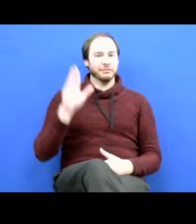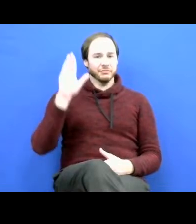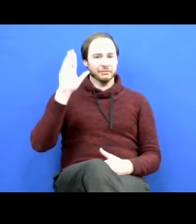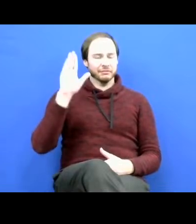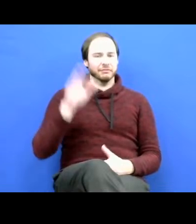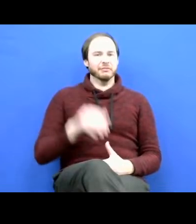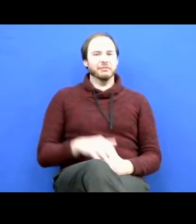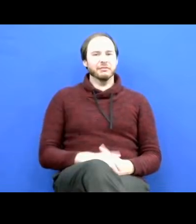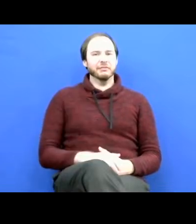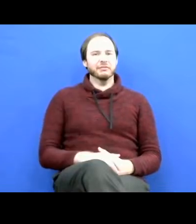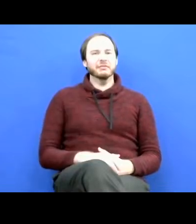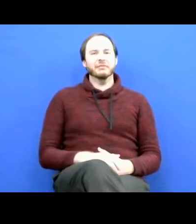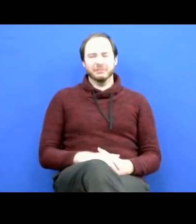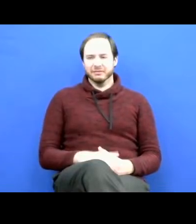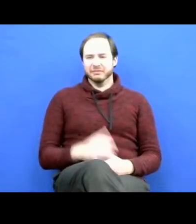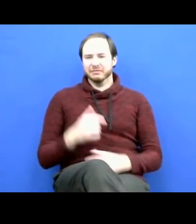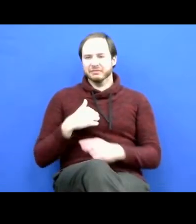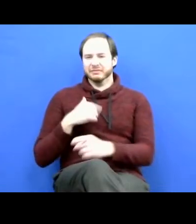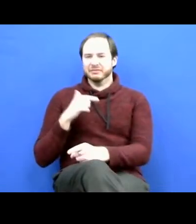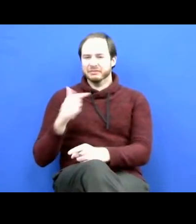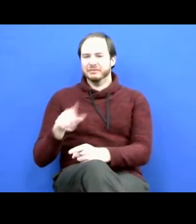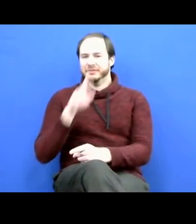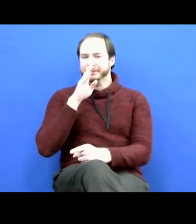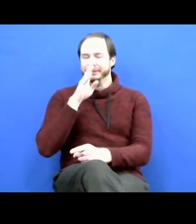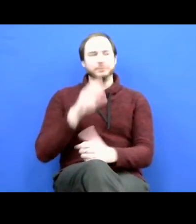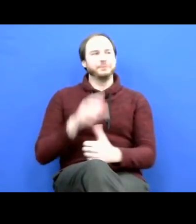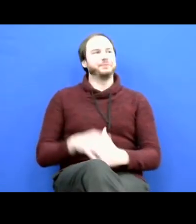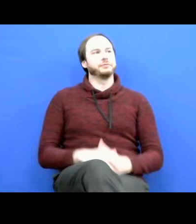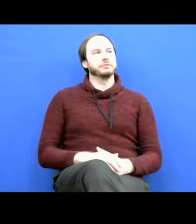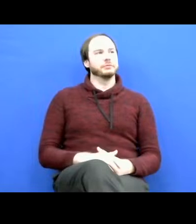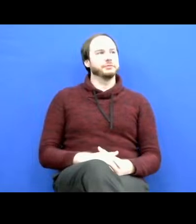All right, let me unmute you, Kevin.